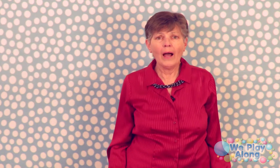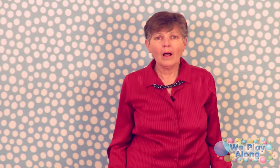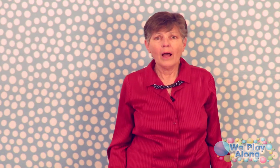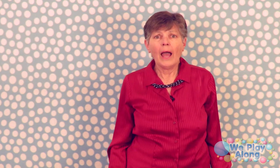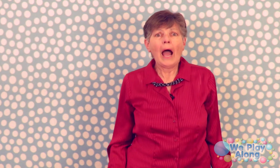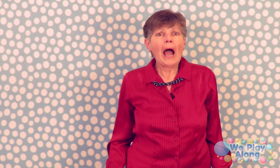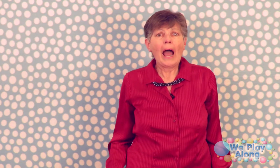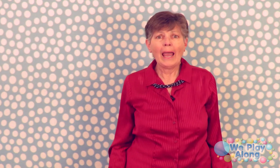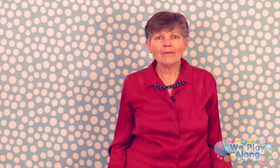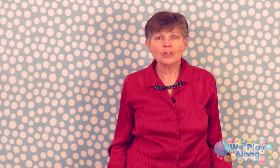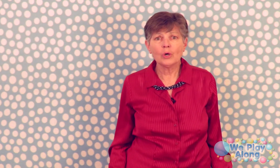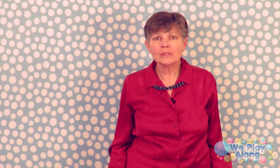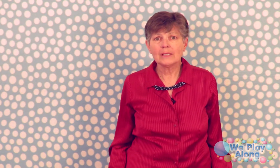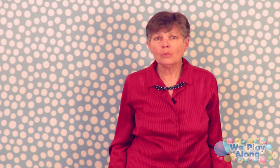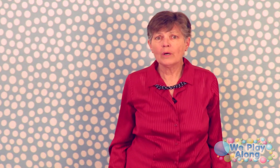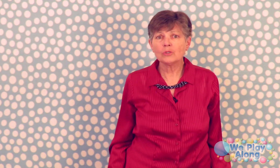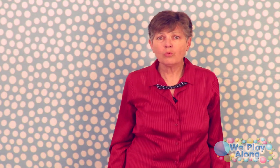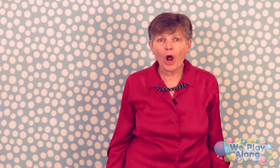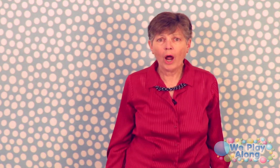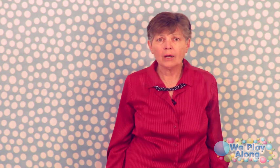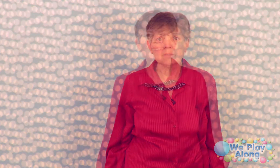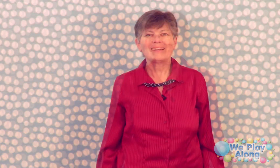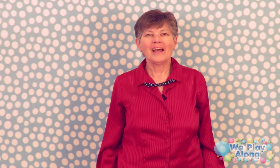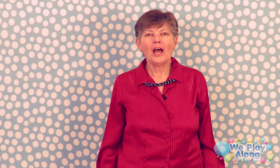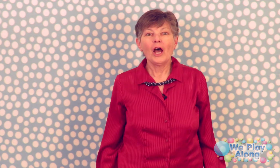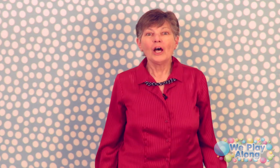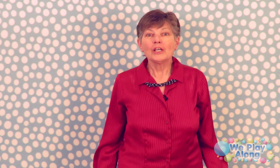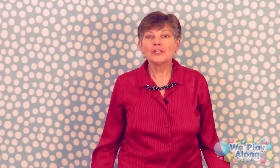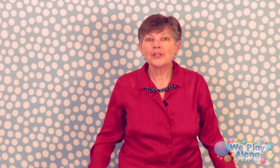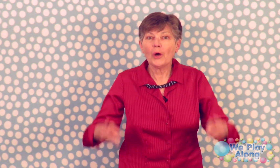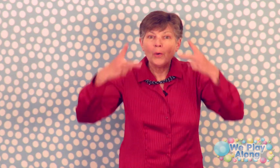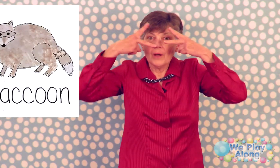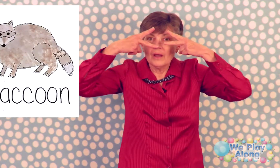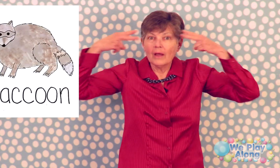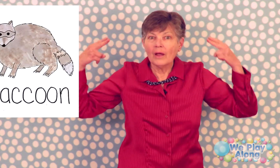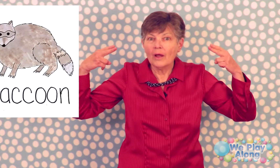"Well, I have to go see what's wrong." So,